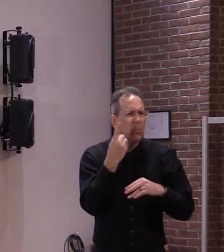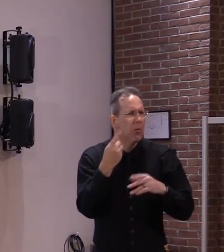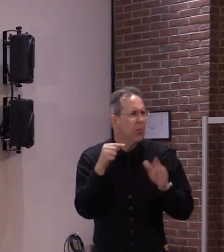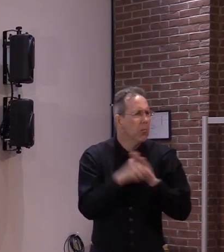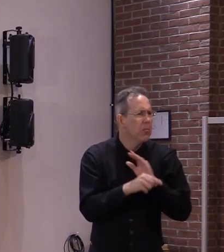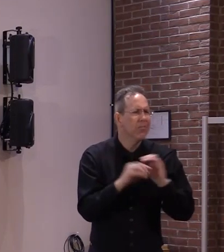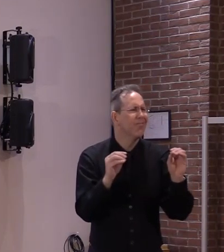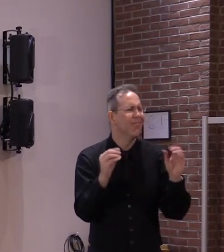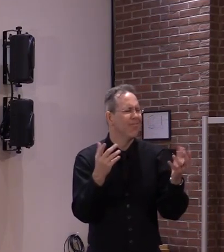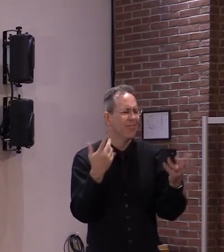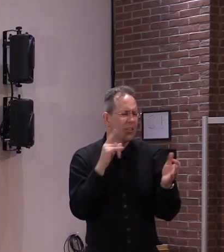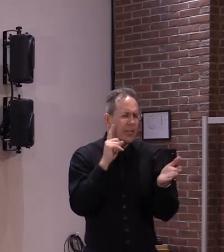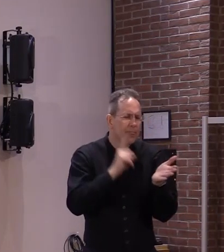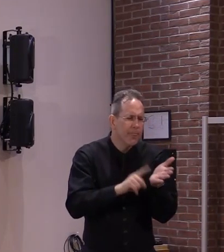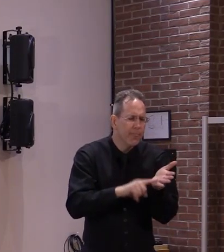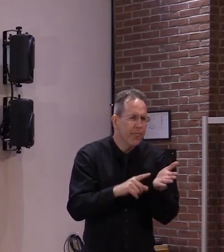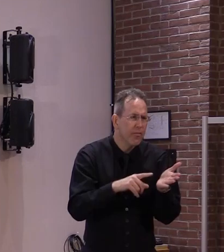Thank you. That's all for me.